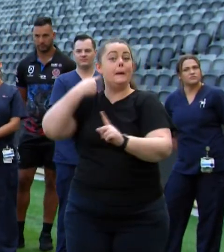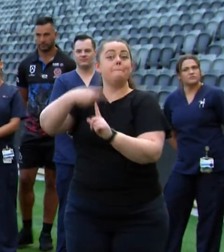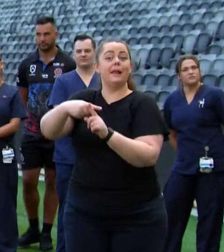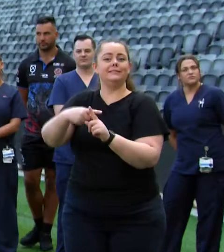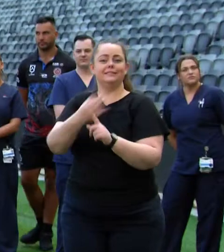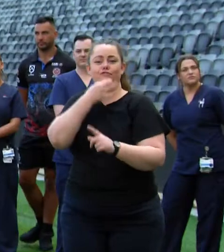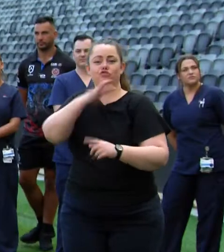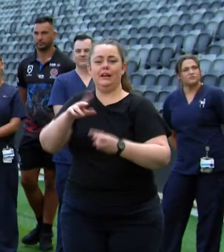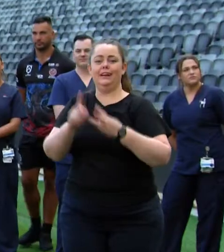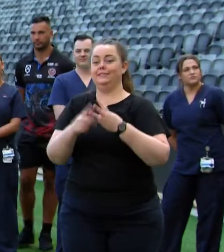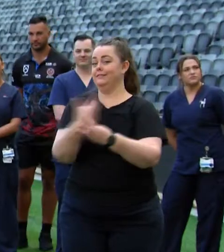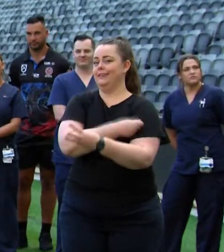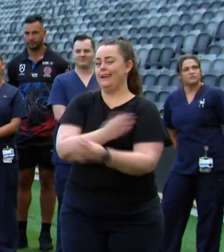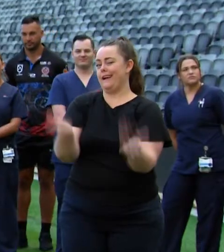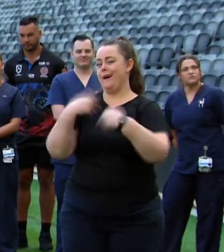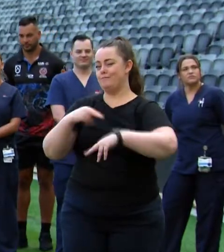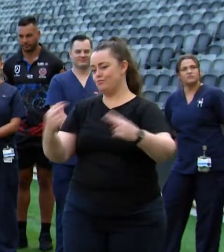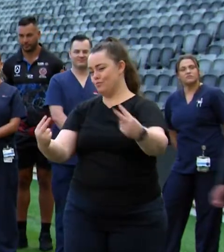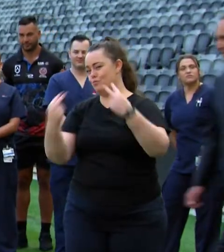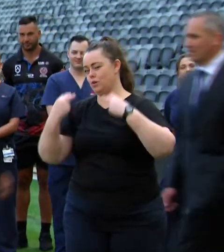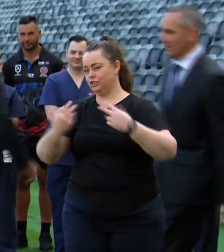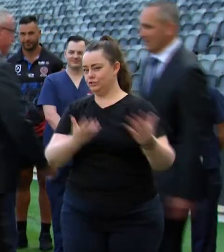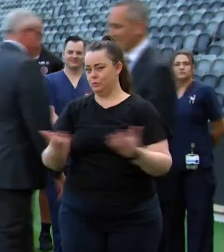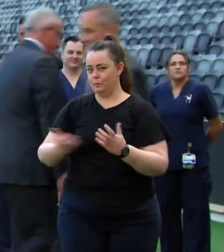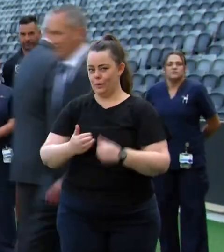Come out and see the game. Andrew.